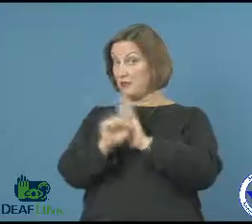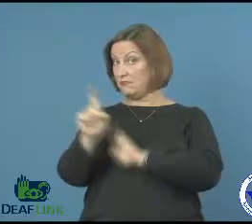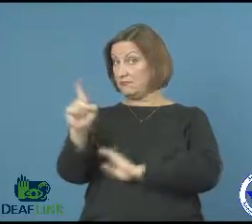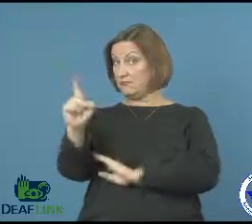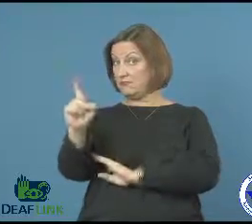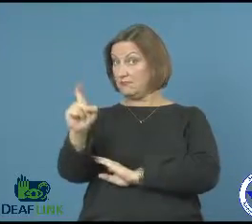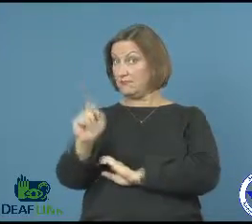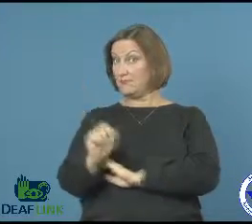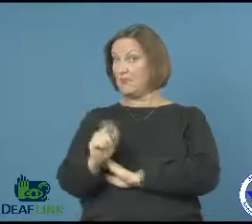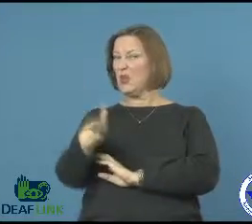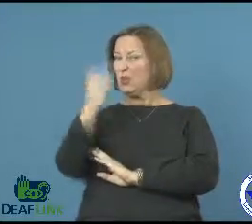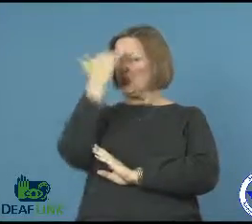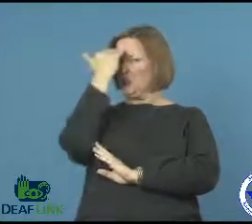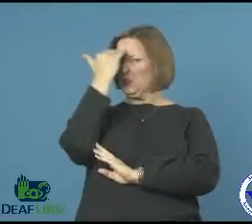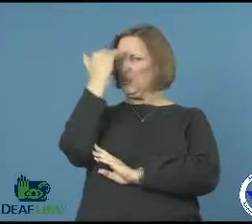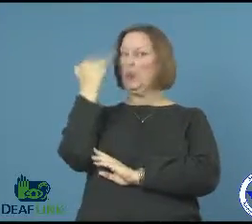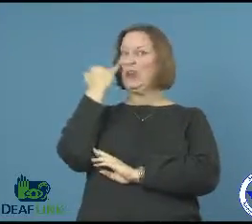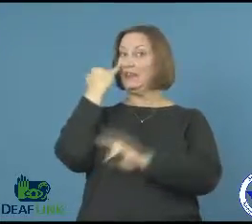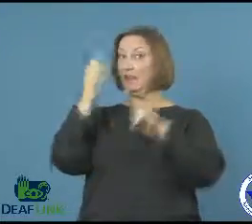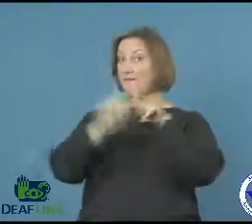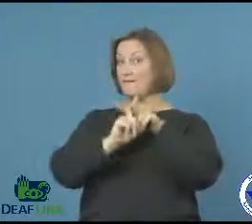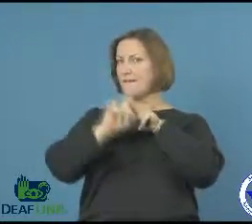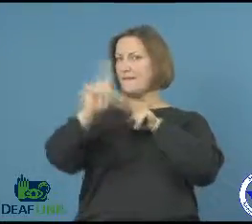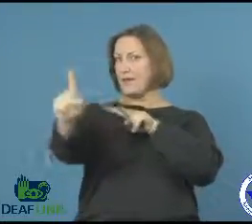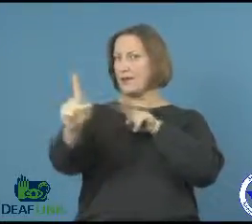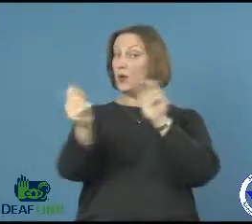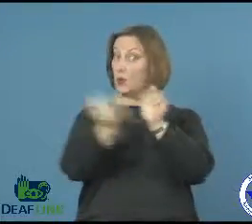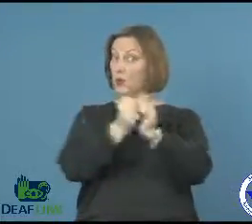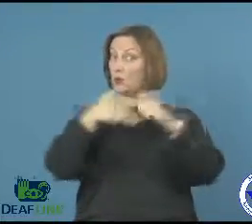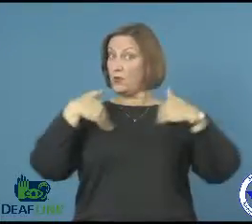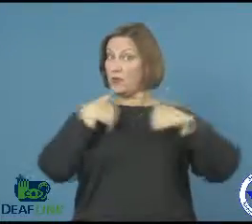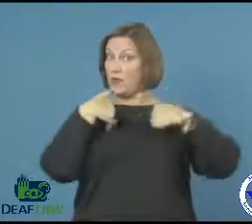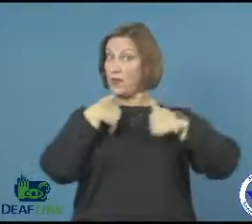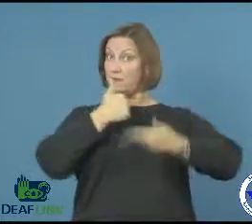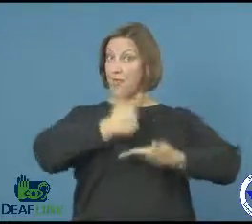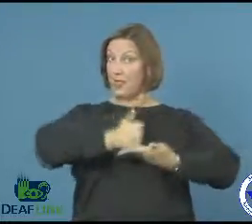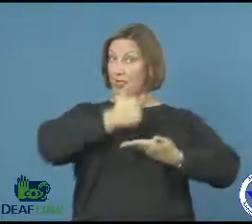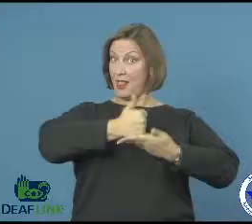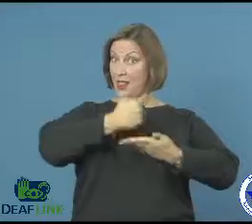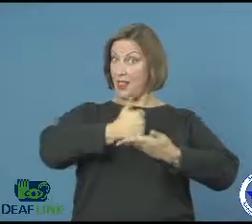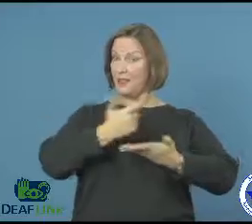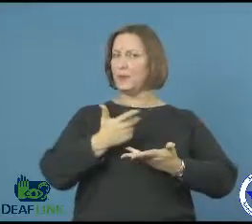animals? Do you know what you will need to bring with your service